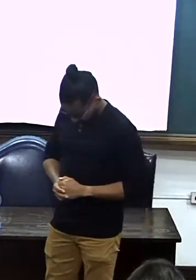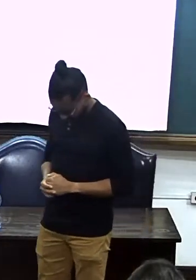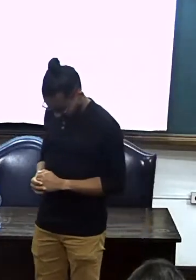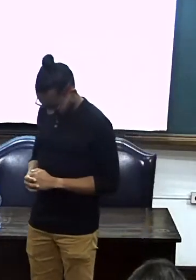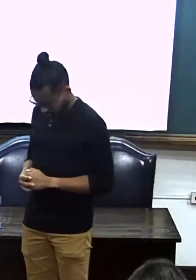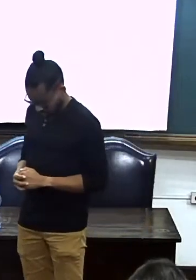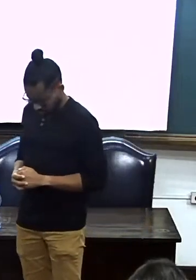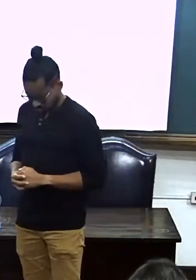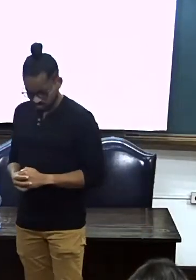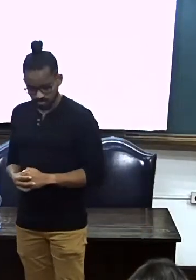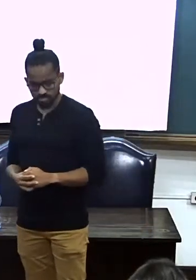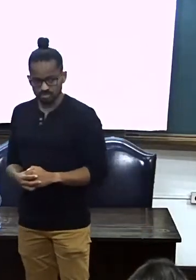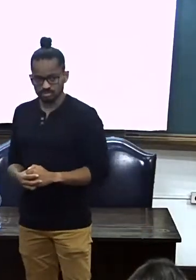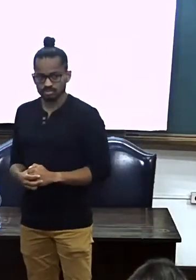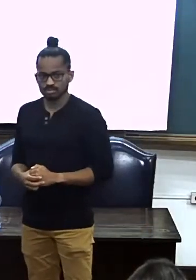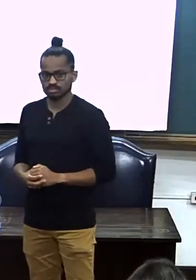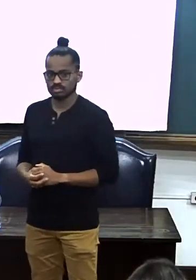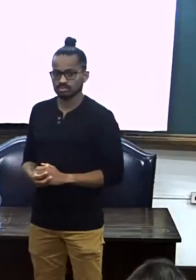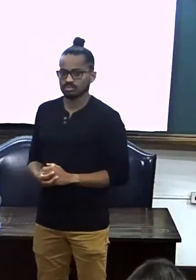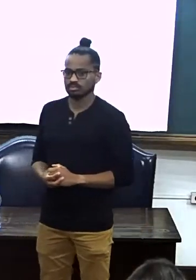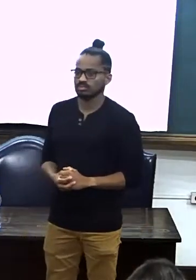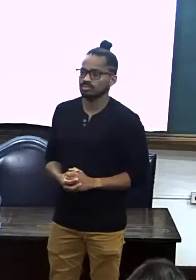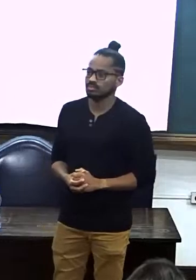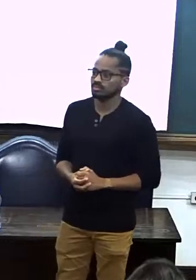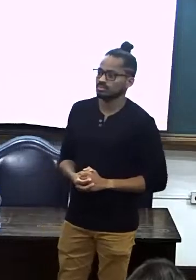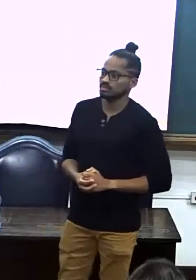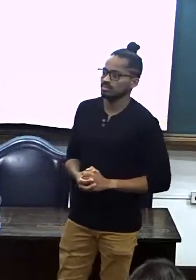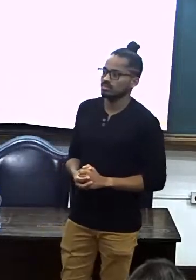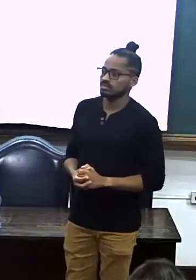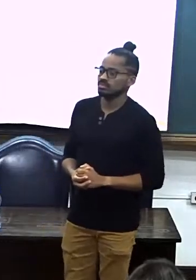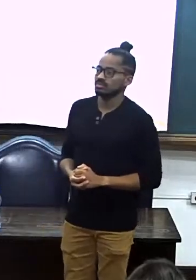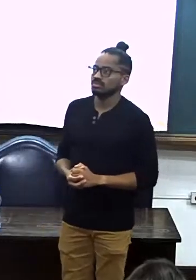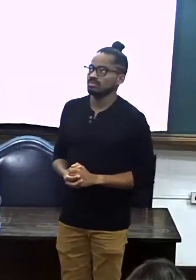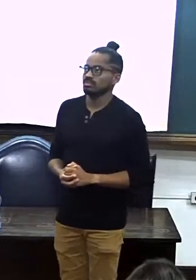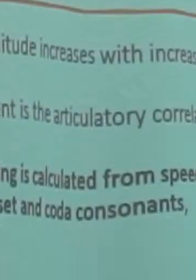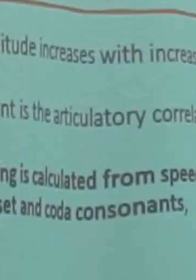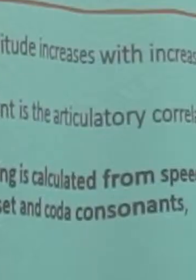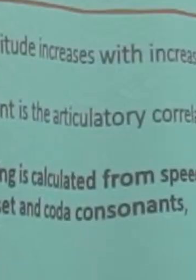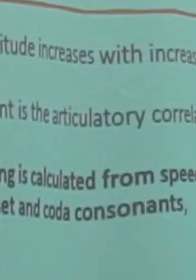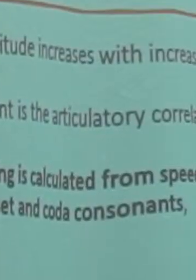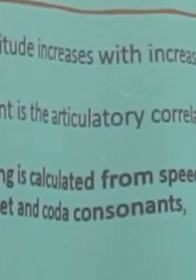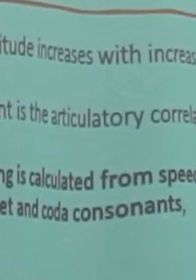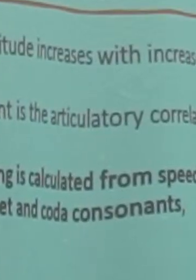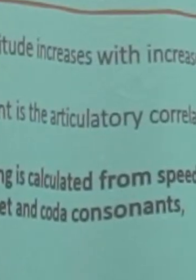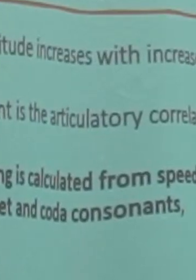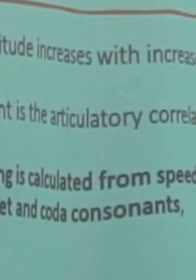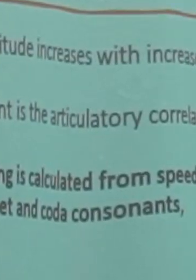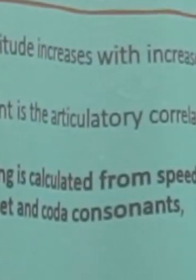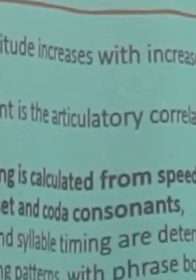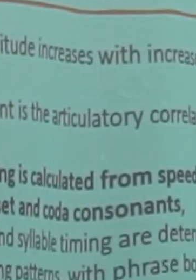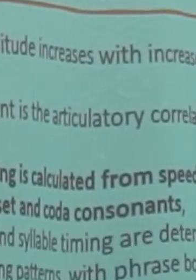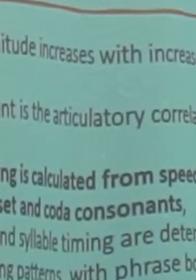articuladores cruciais das consoantes de onset e coda.